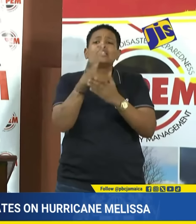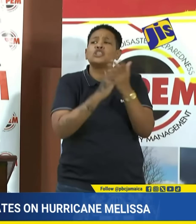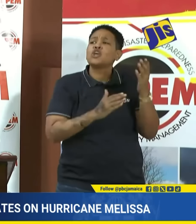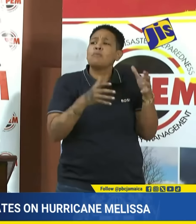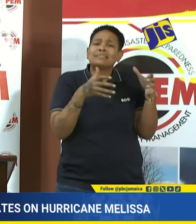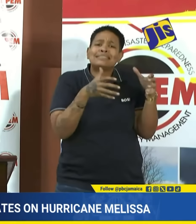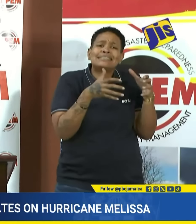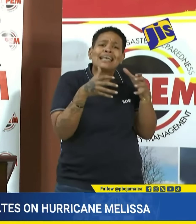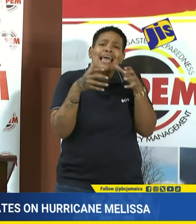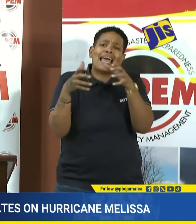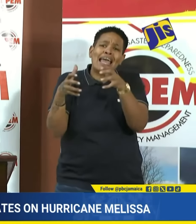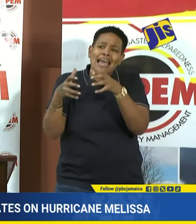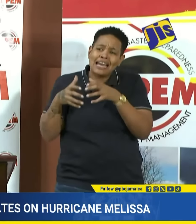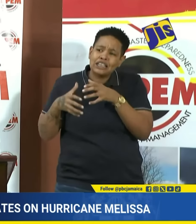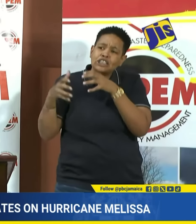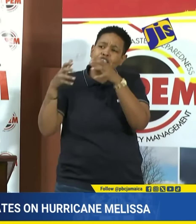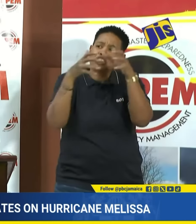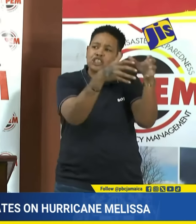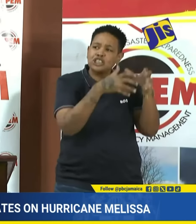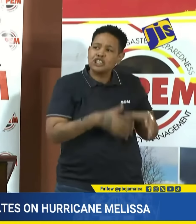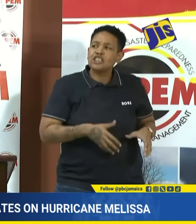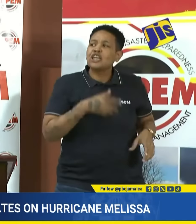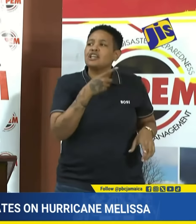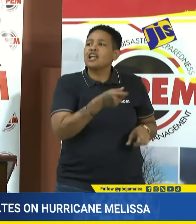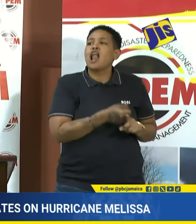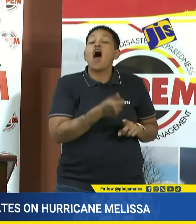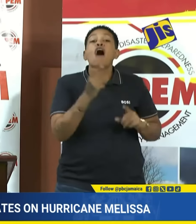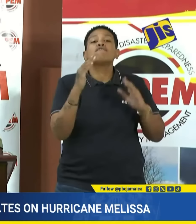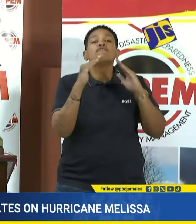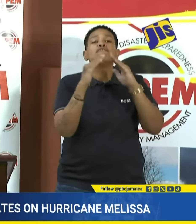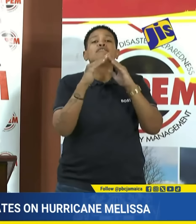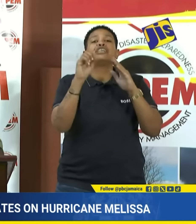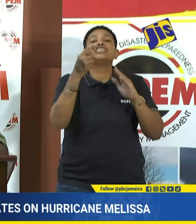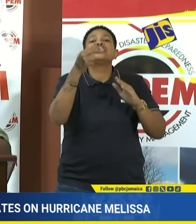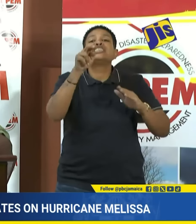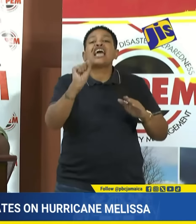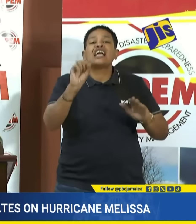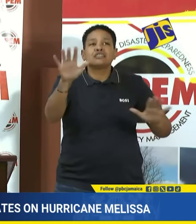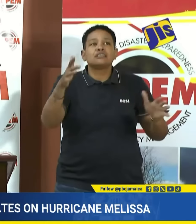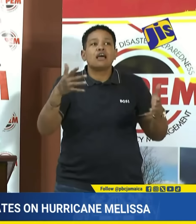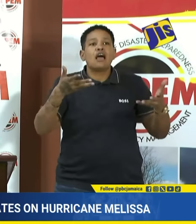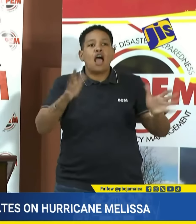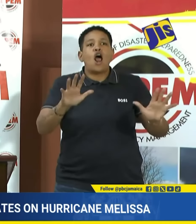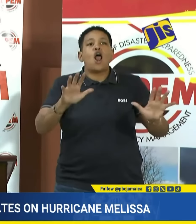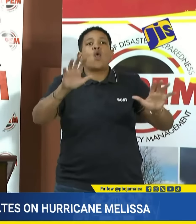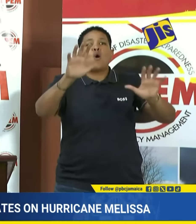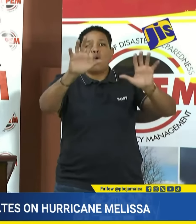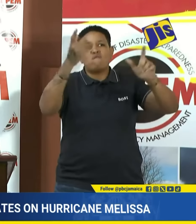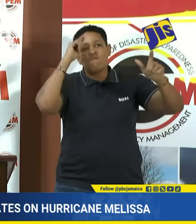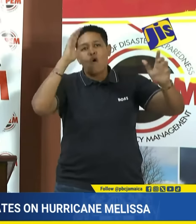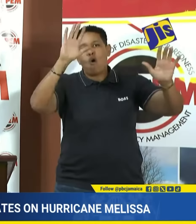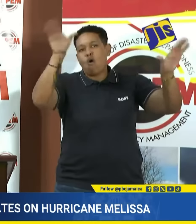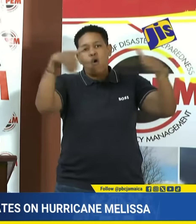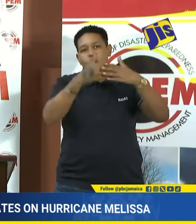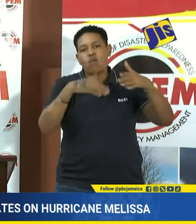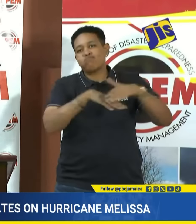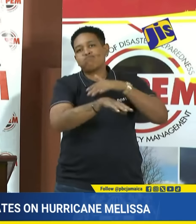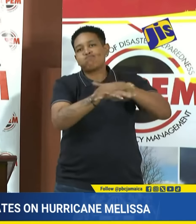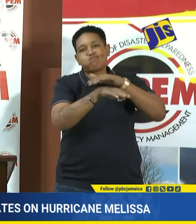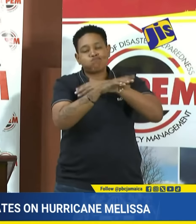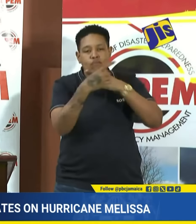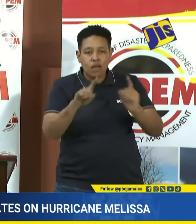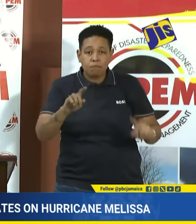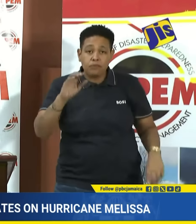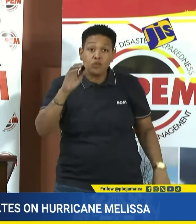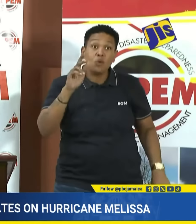certain sections of the shelters that are situated. So a homeless